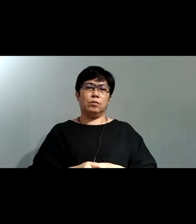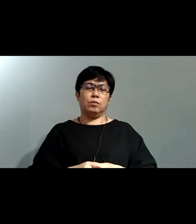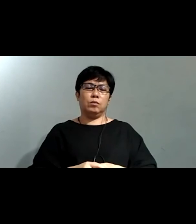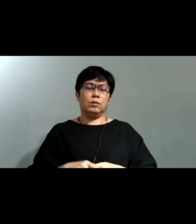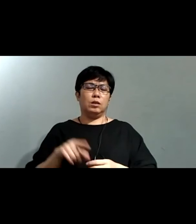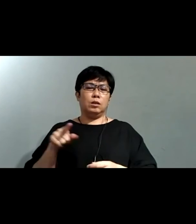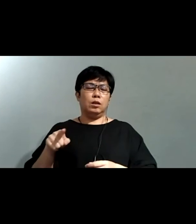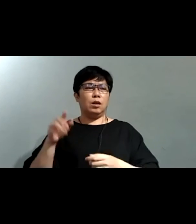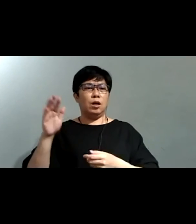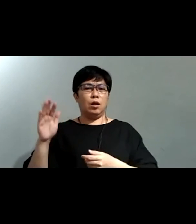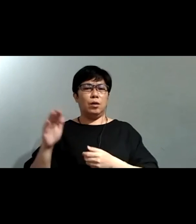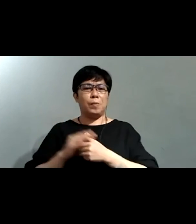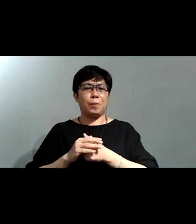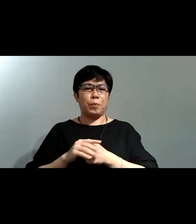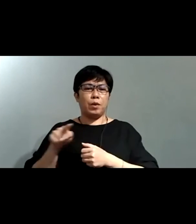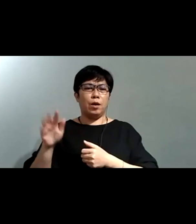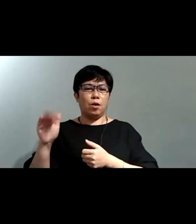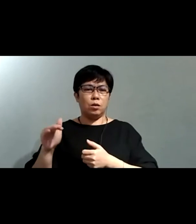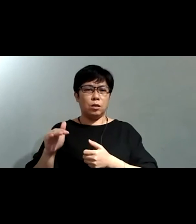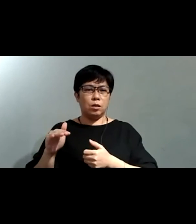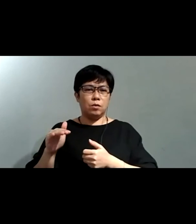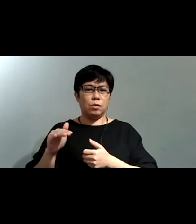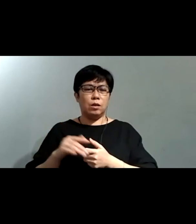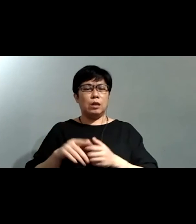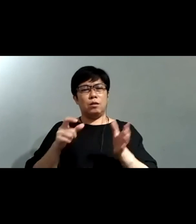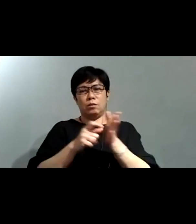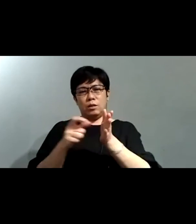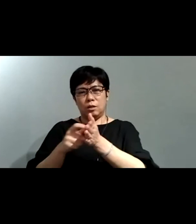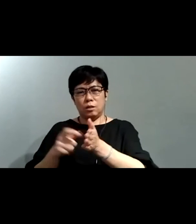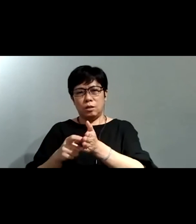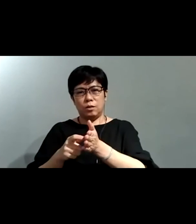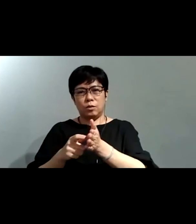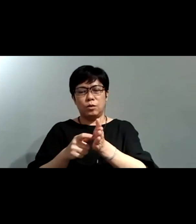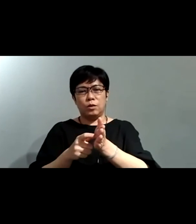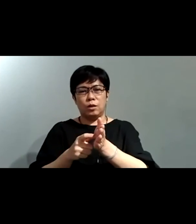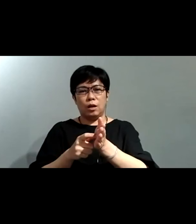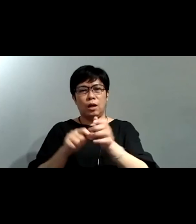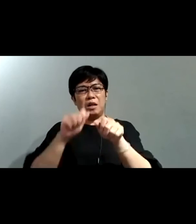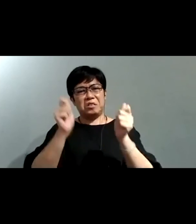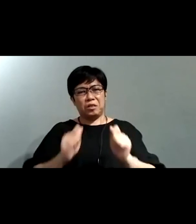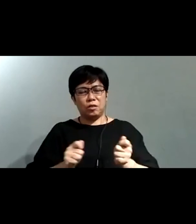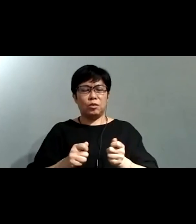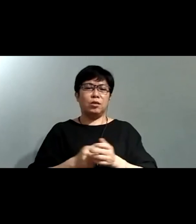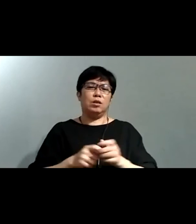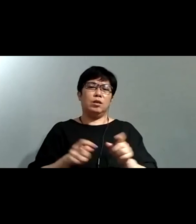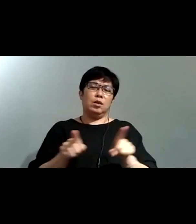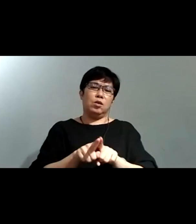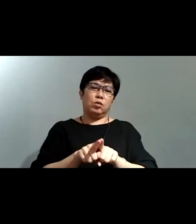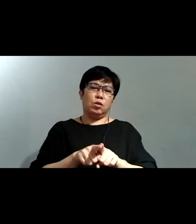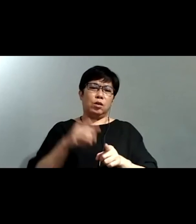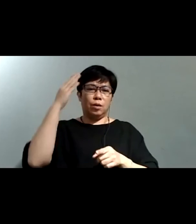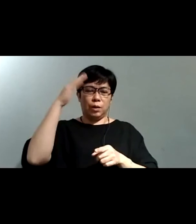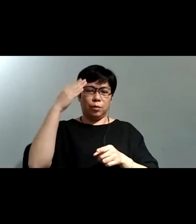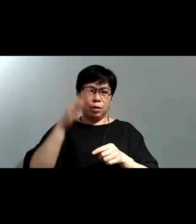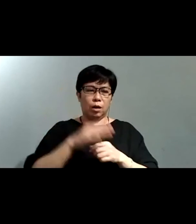Mutual understanding, you learn something about me, I learn something about you, all kinds, but you can conclude it as a kind